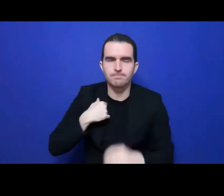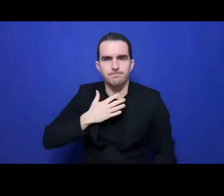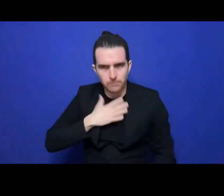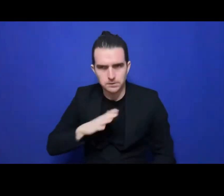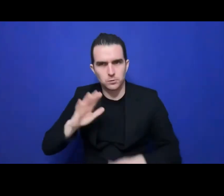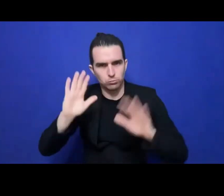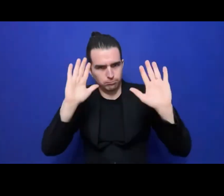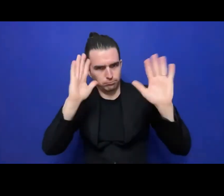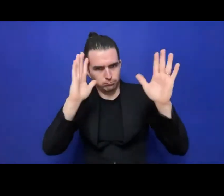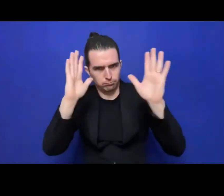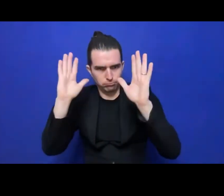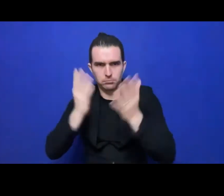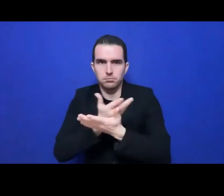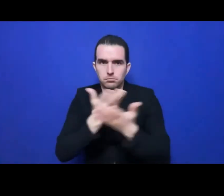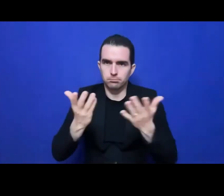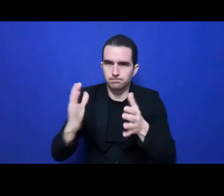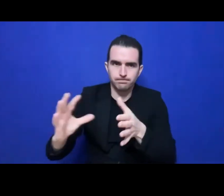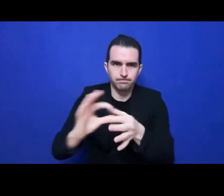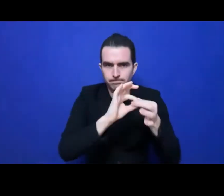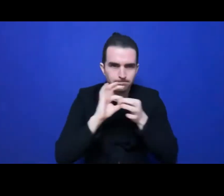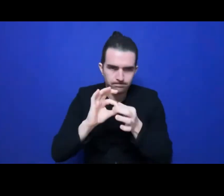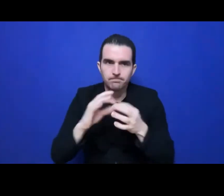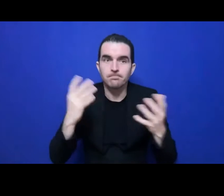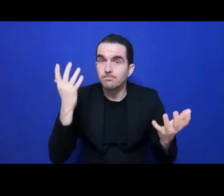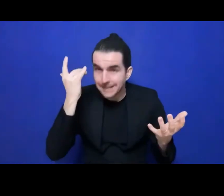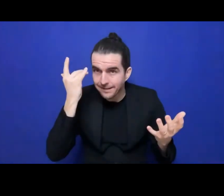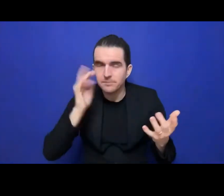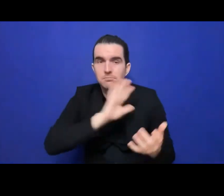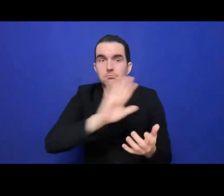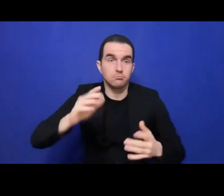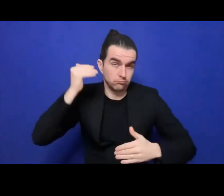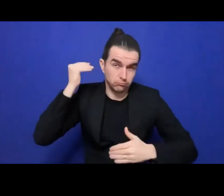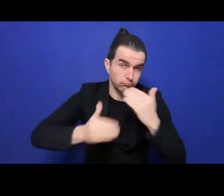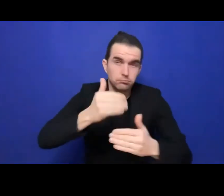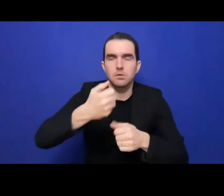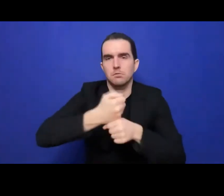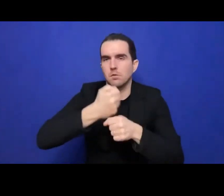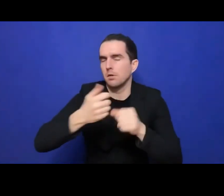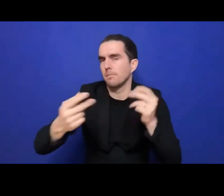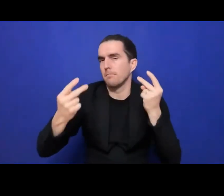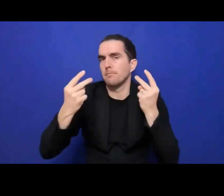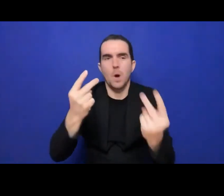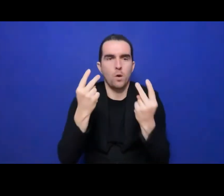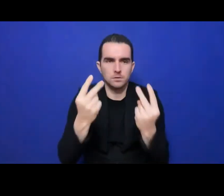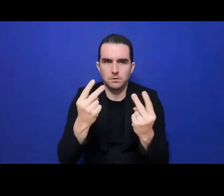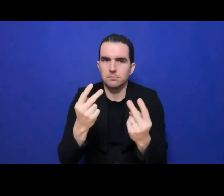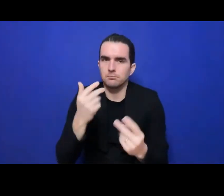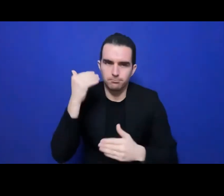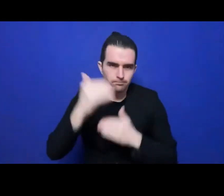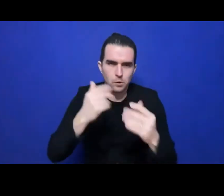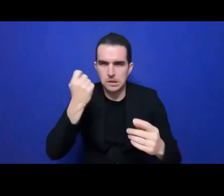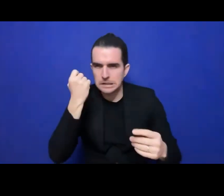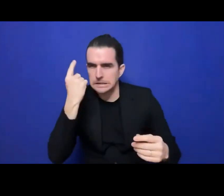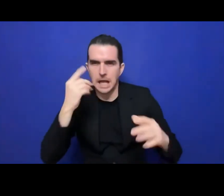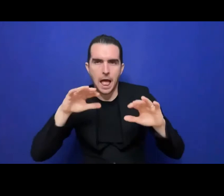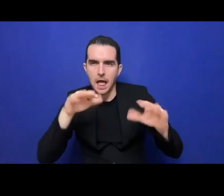are and how we can make good on our commitment to leave no one behind. I'll leave it to